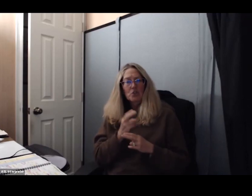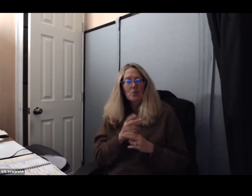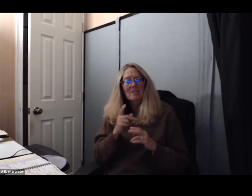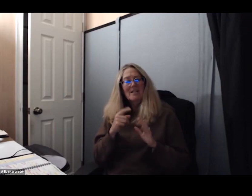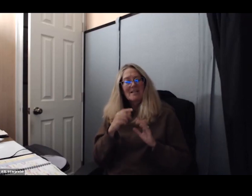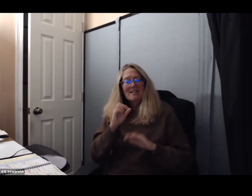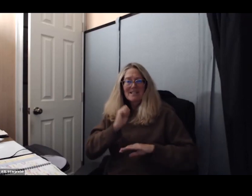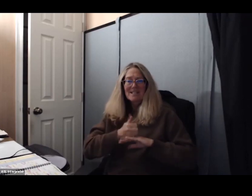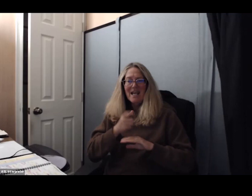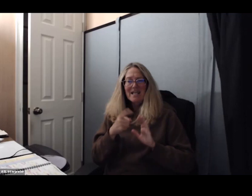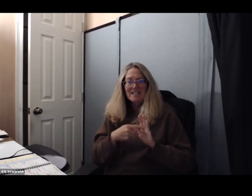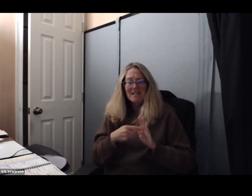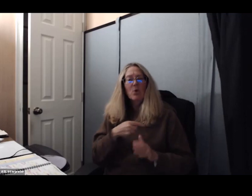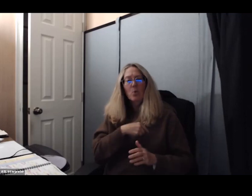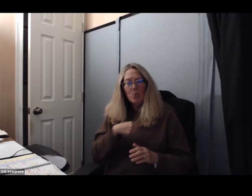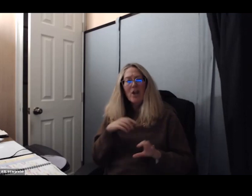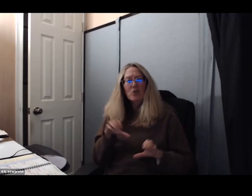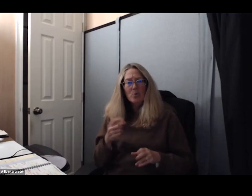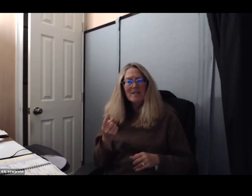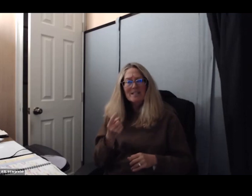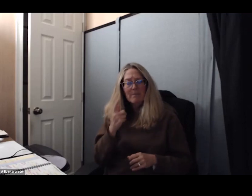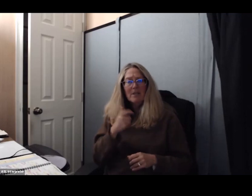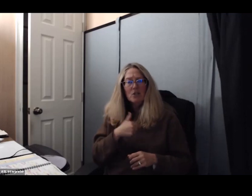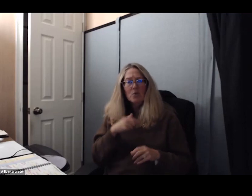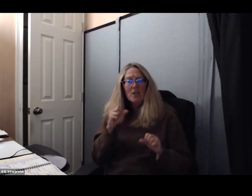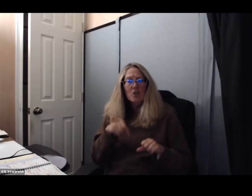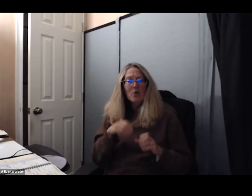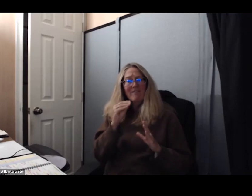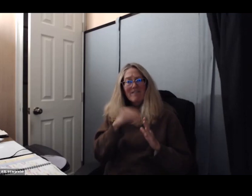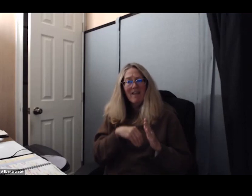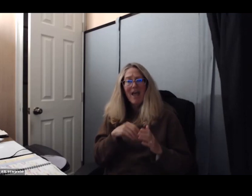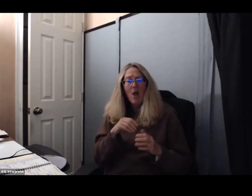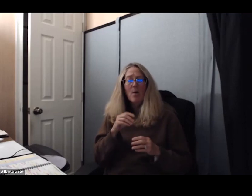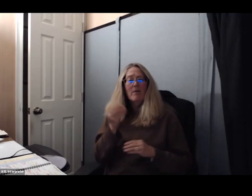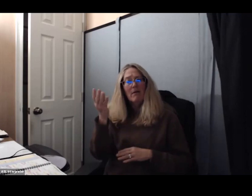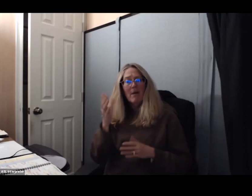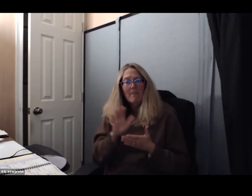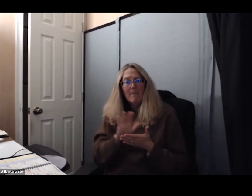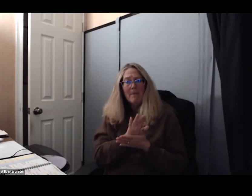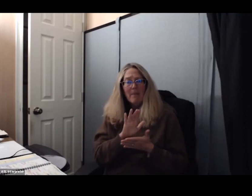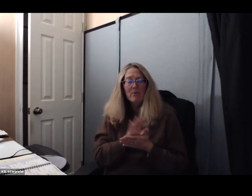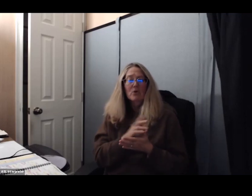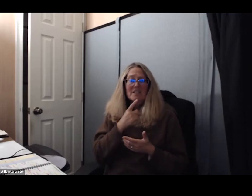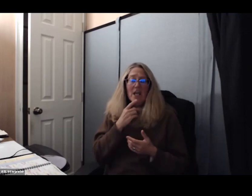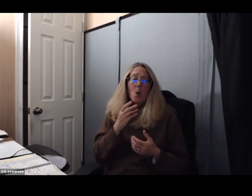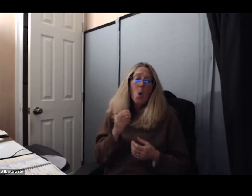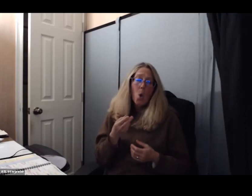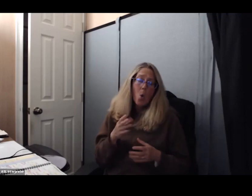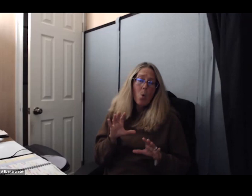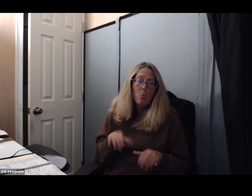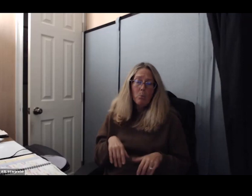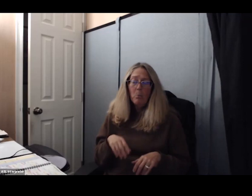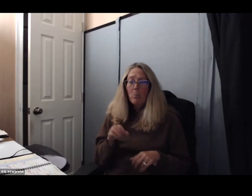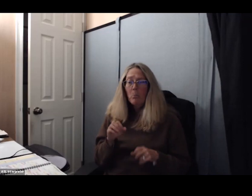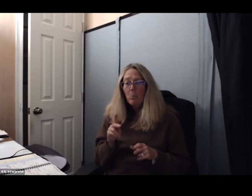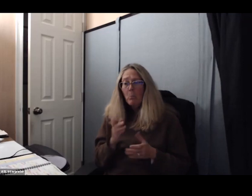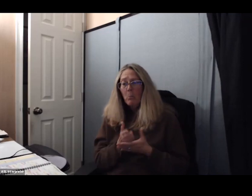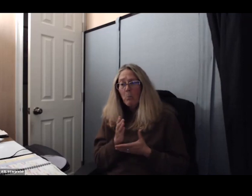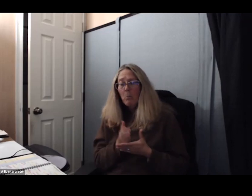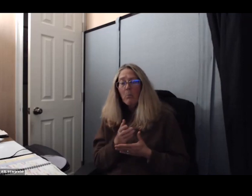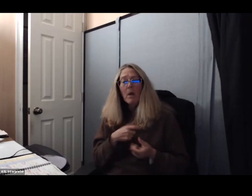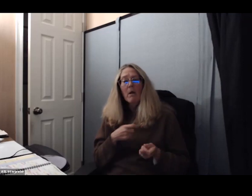that, hey, we're doing something? Because we could fill out a piece of paper, we could say, oh, everything's okay, and we have it under